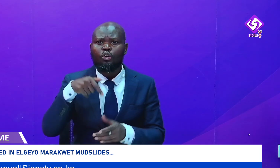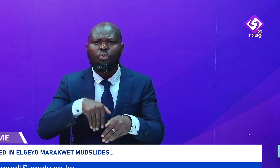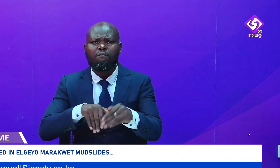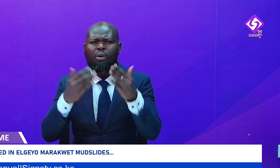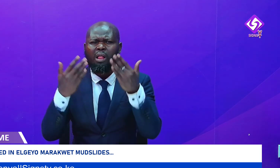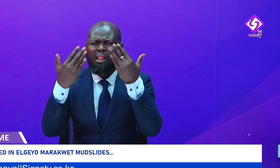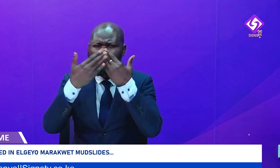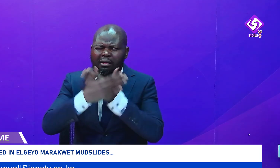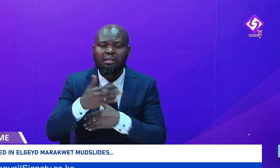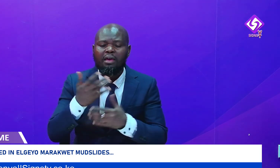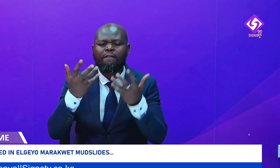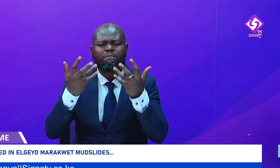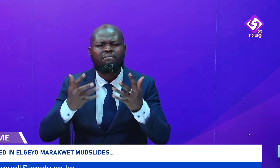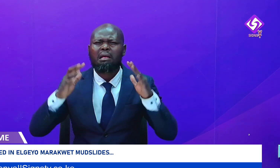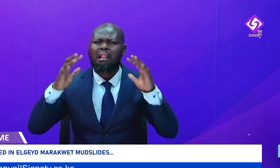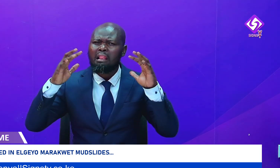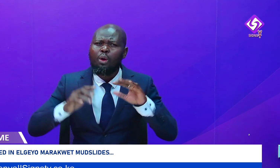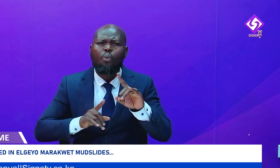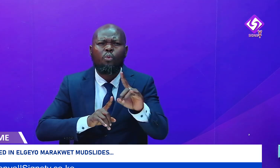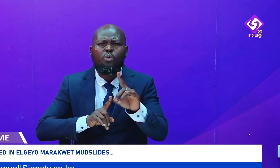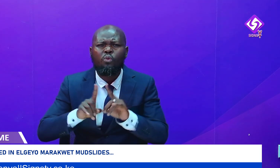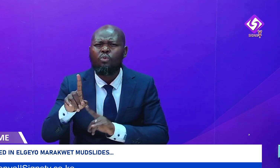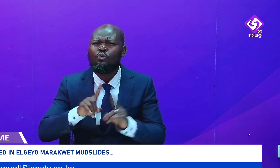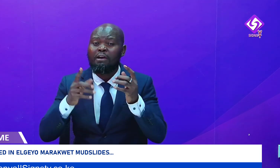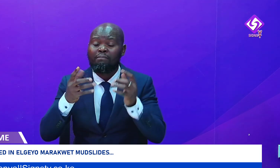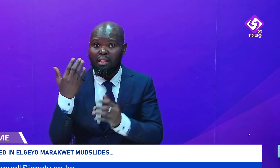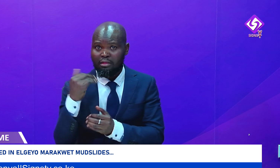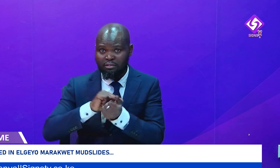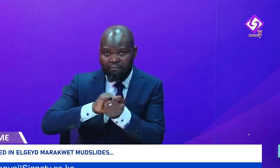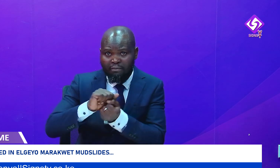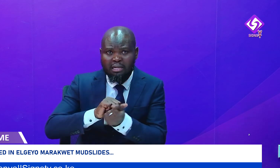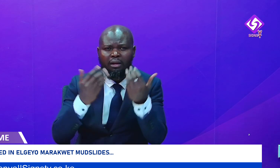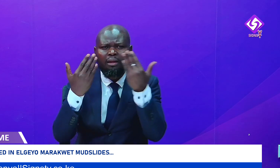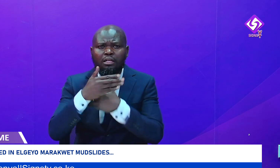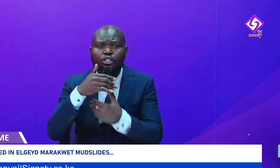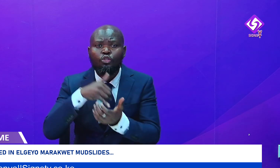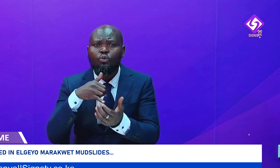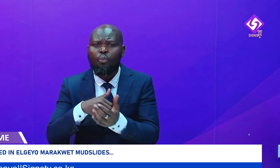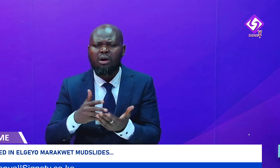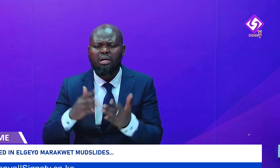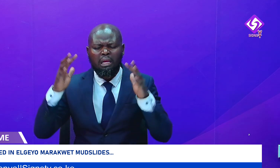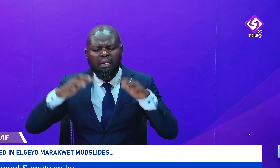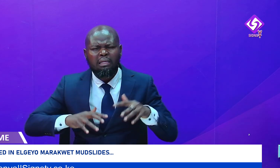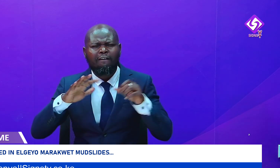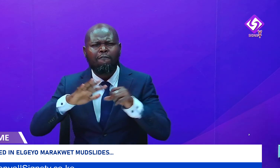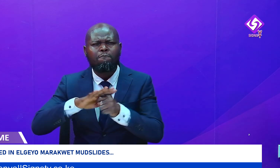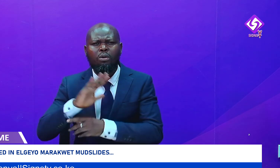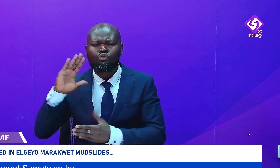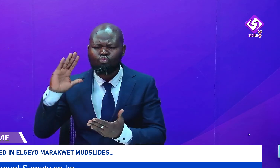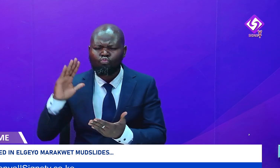Marakwet County, following a night of heavy rainfall. The tragedy occurred late Friday night as torrential rains pounded